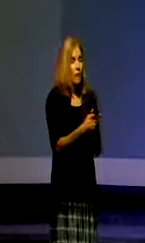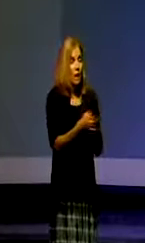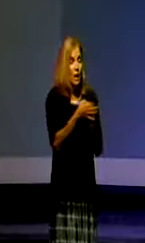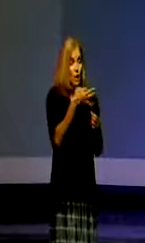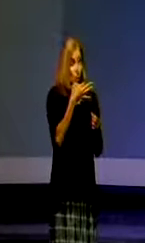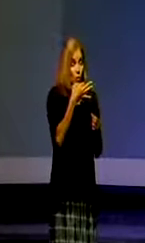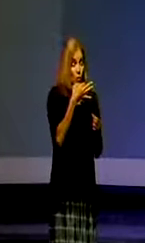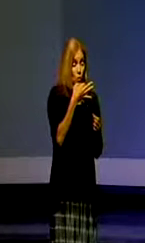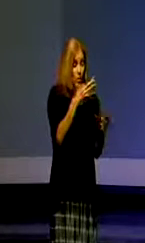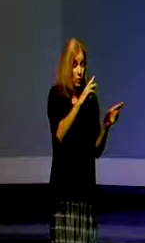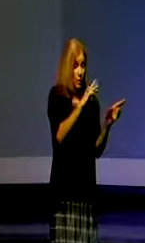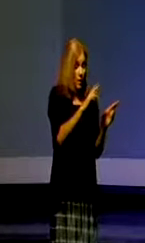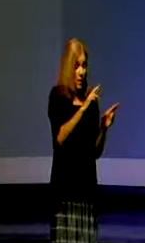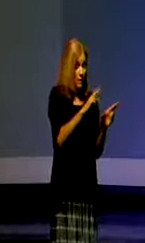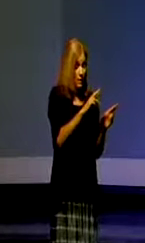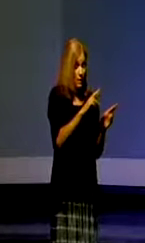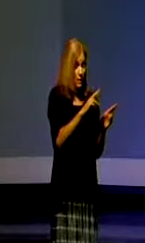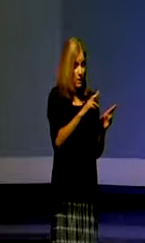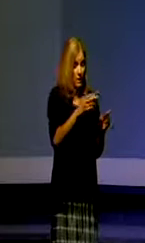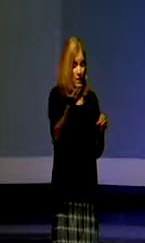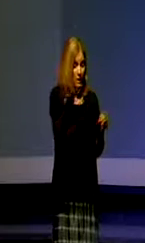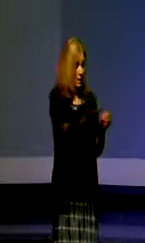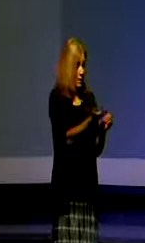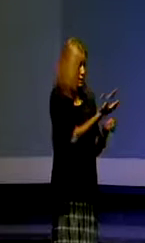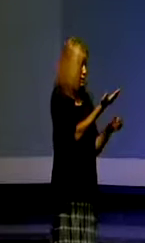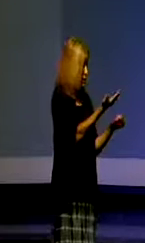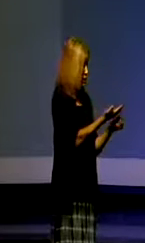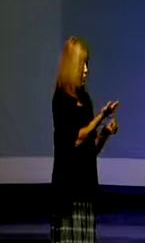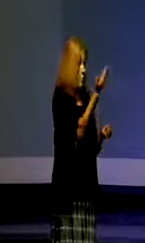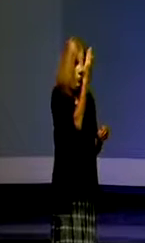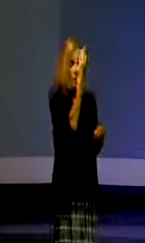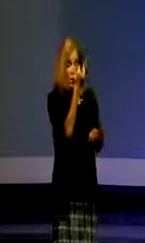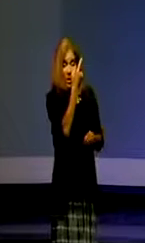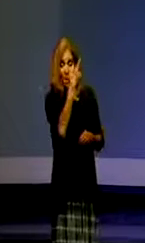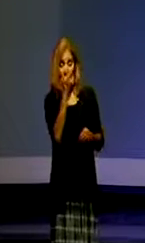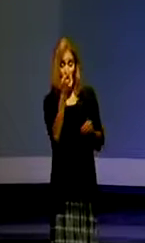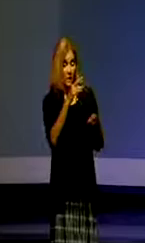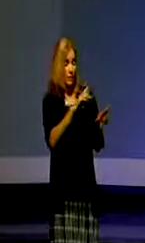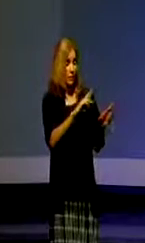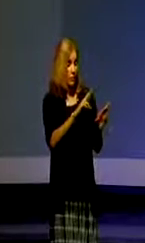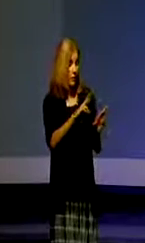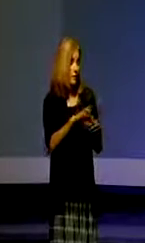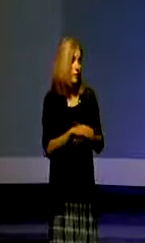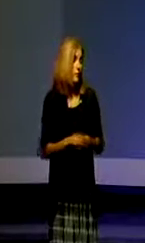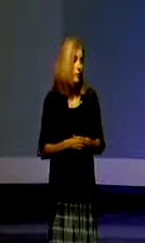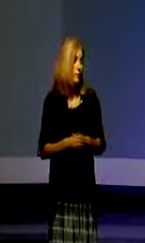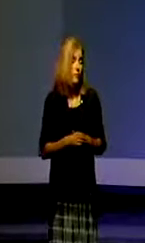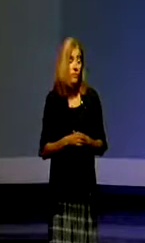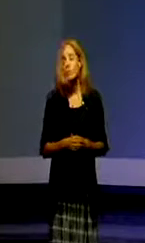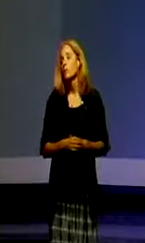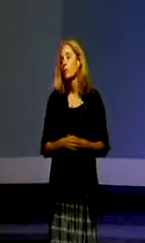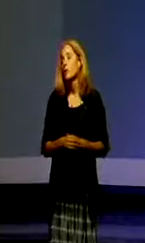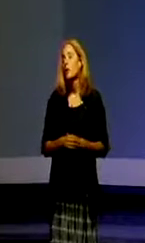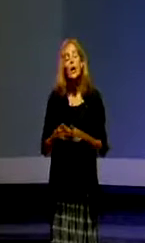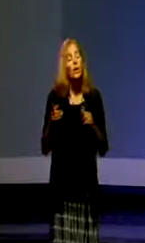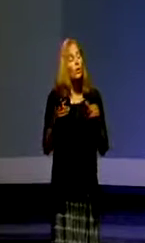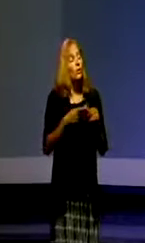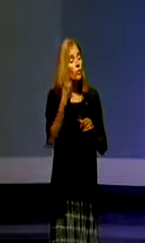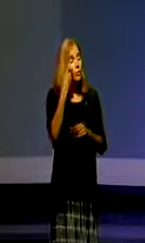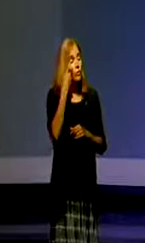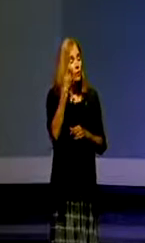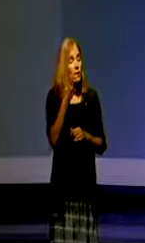soon as the grain is ripe, he puts the sickle to it because the harvest has come." So first of all, we see